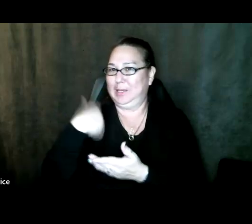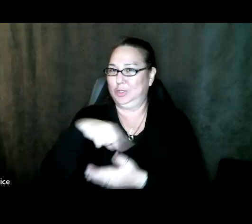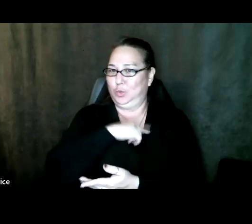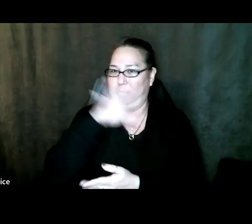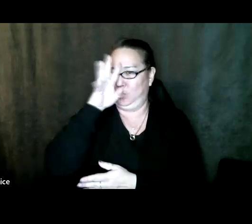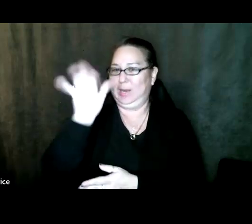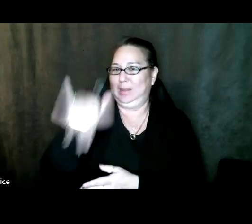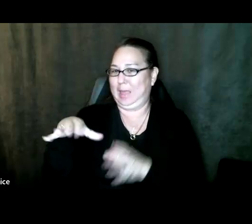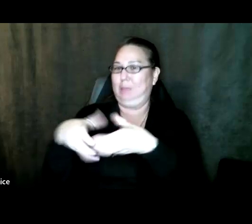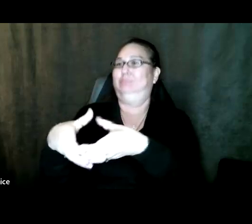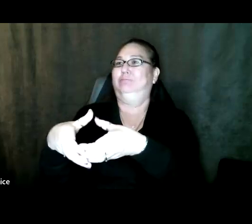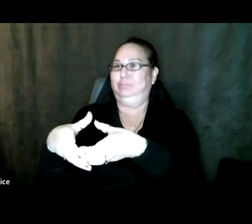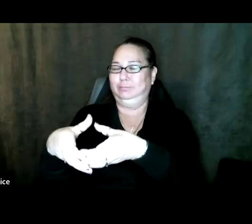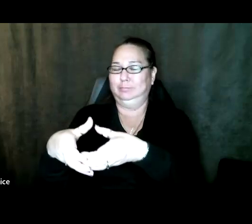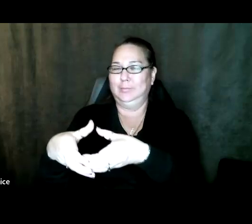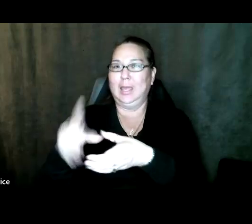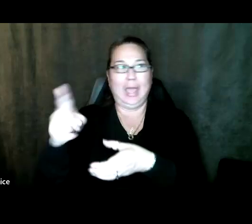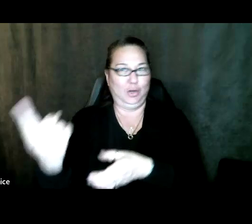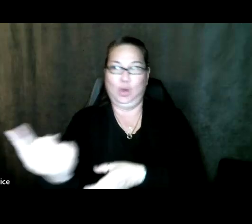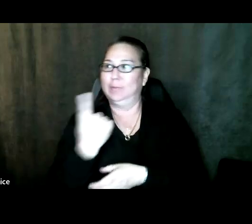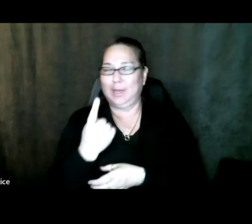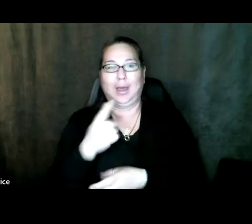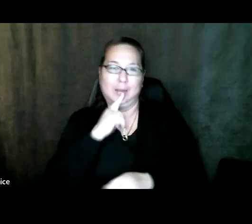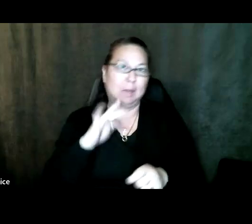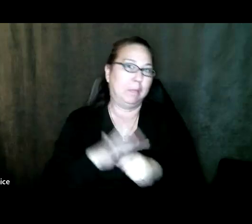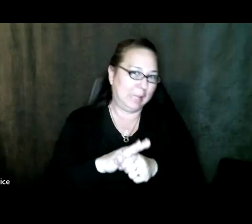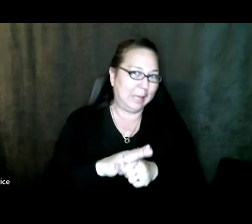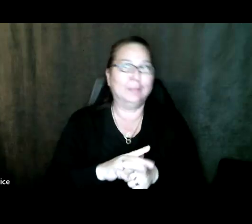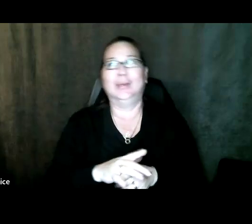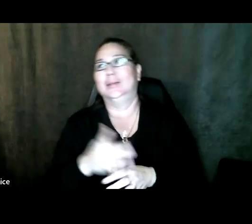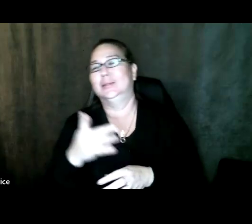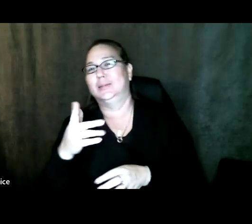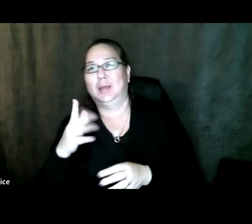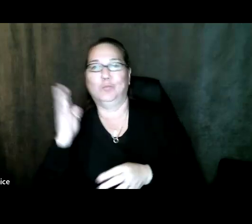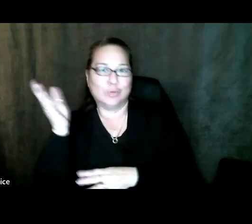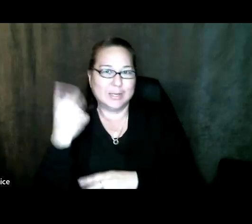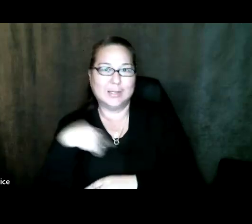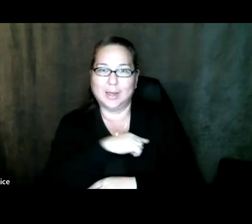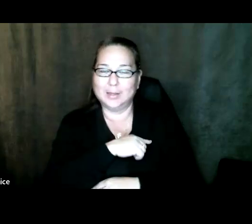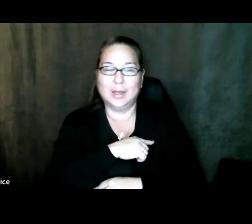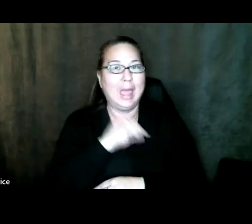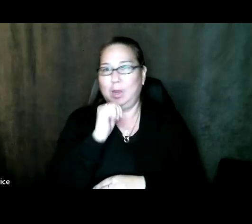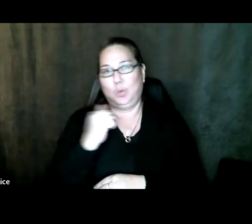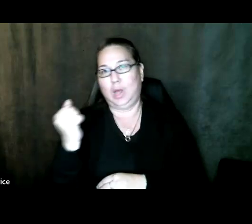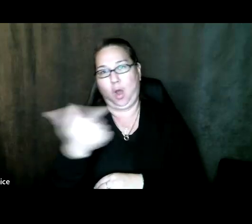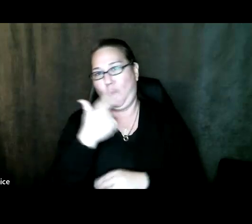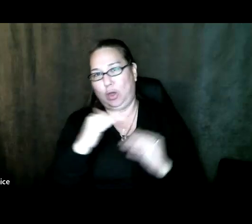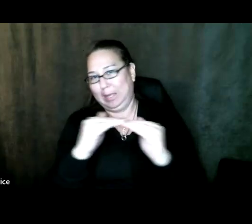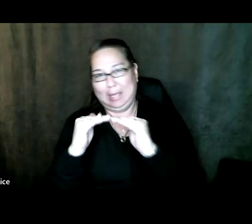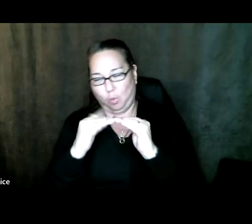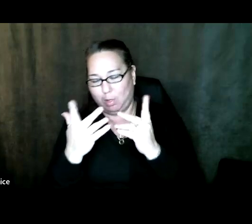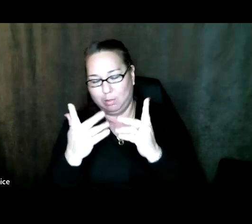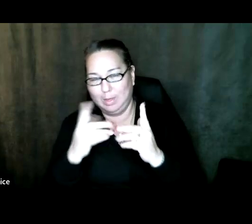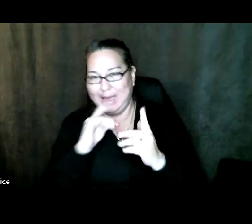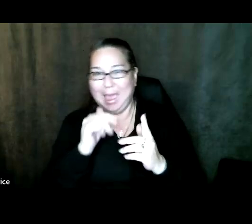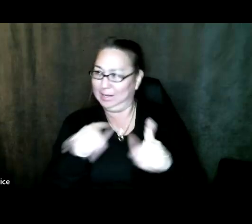that you have to come for compliance purposes and present to us. And in agreement, not all transformation schools are equal, nor are they categorically the